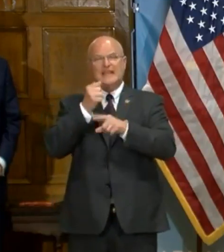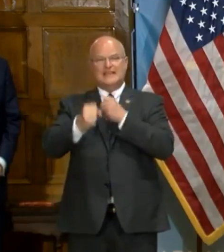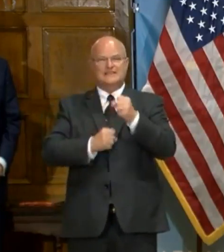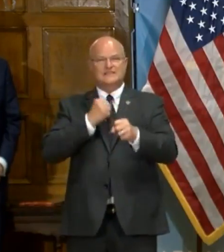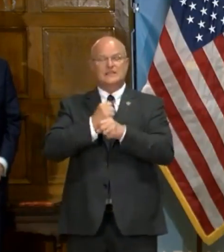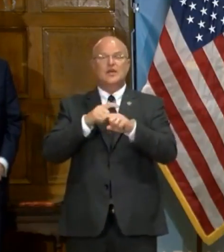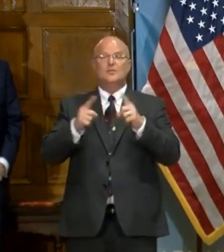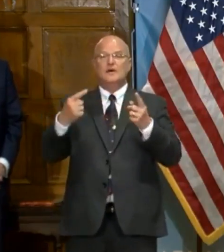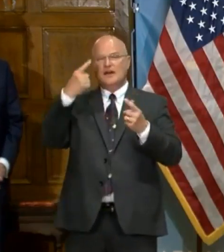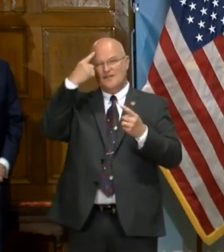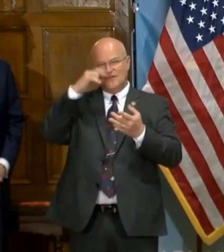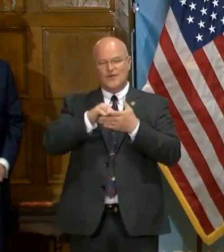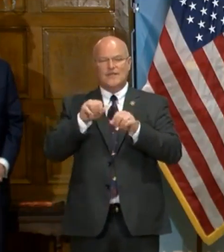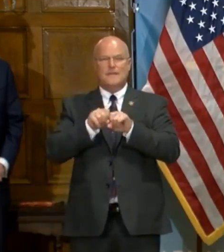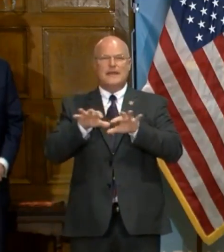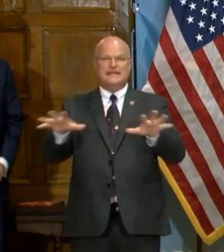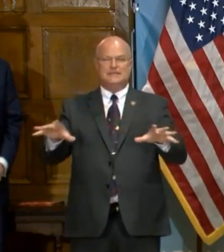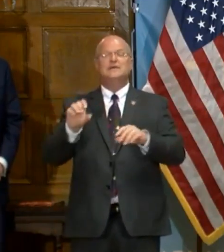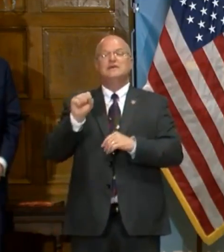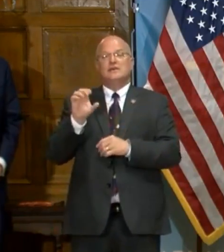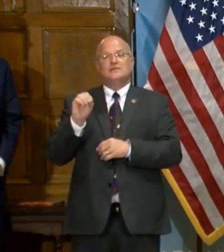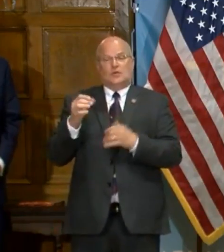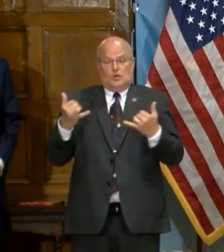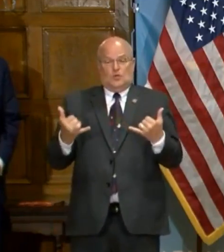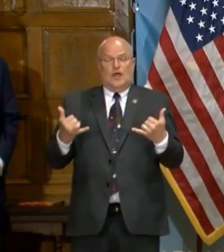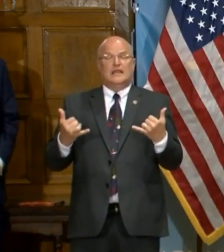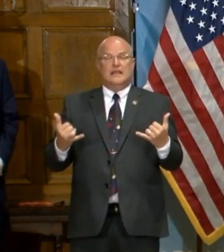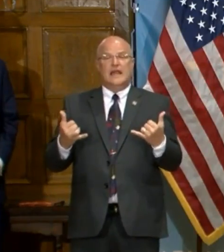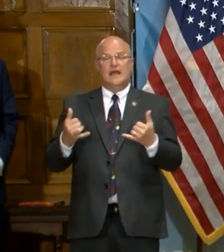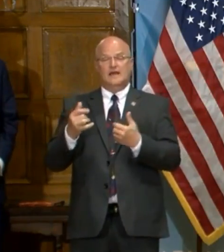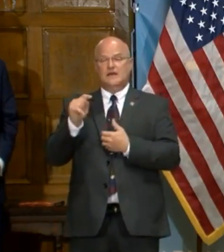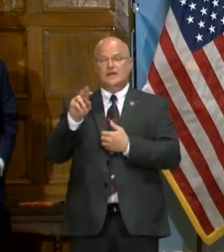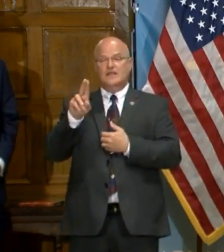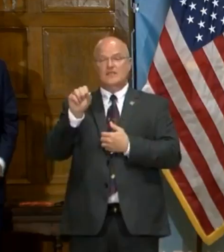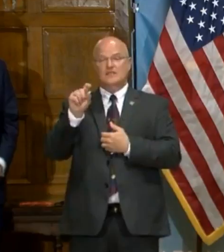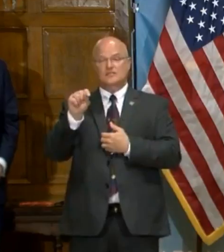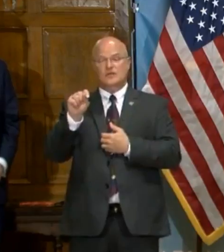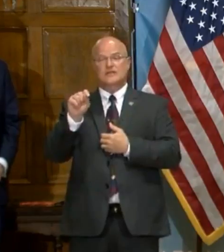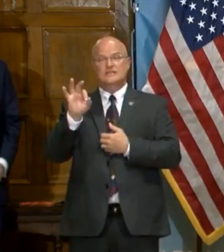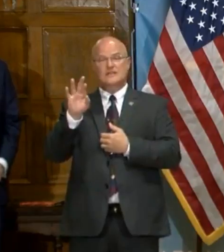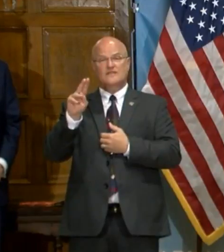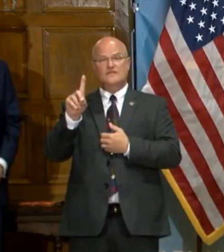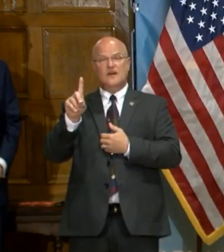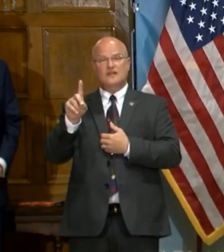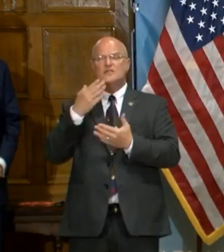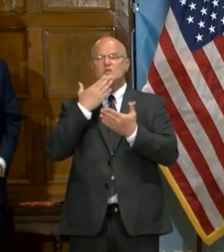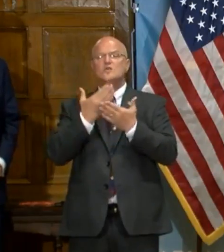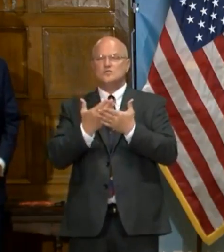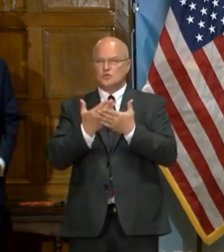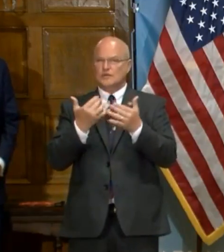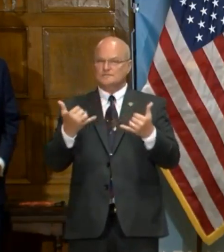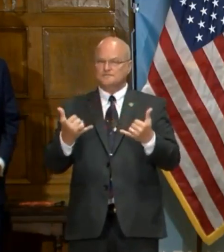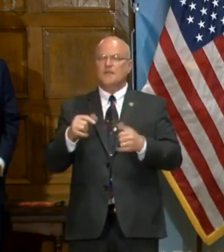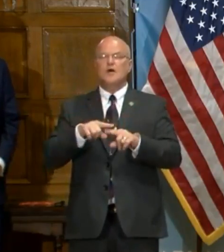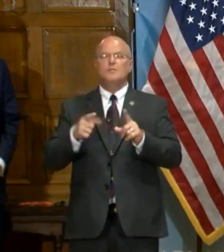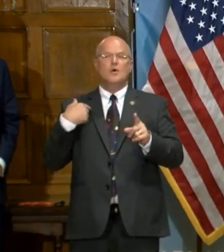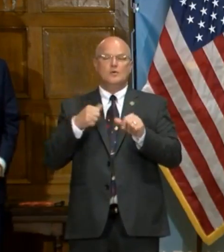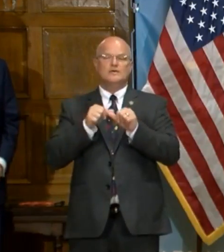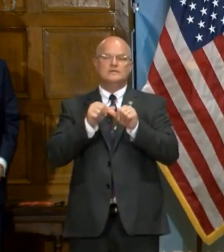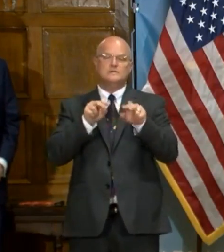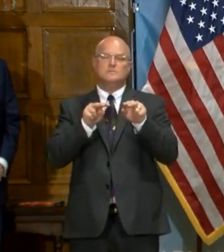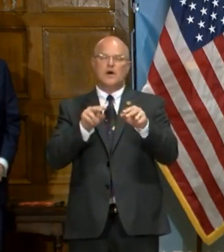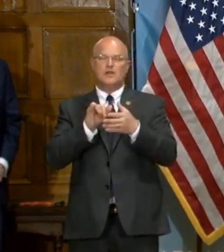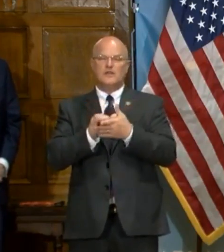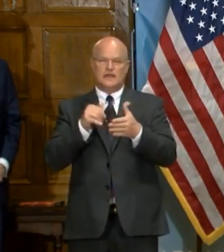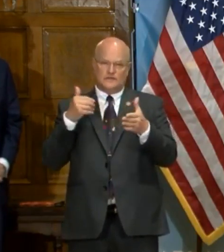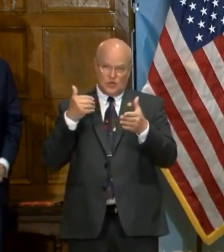year, but for the pandemic. So right now the trust fund is in a good situation and good standing, but we will continue to